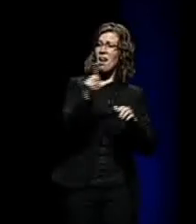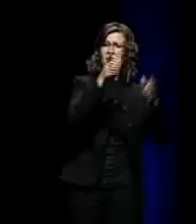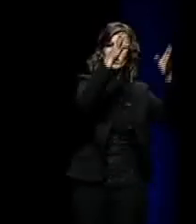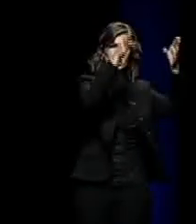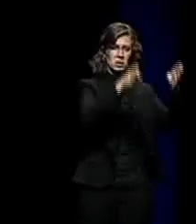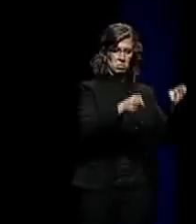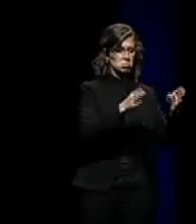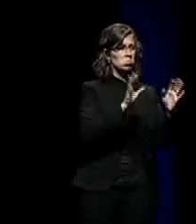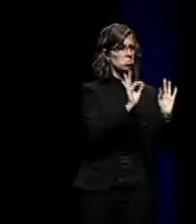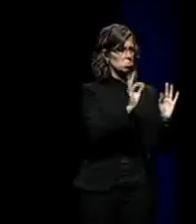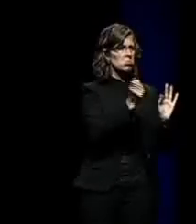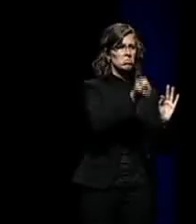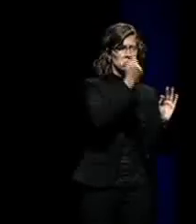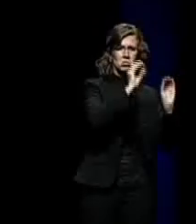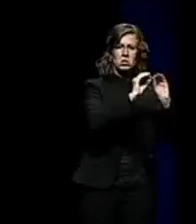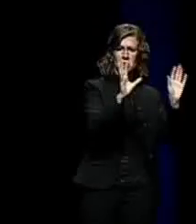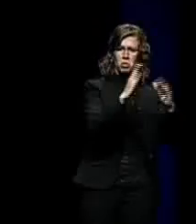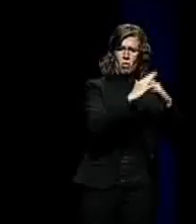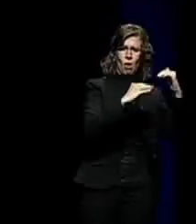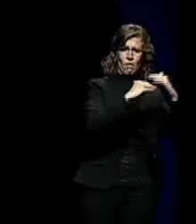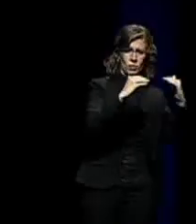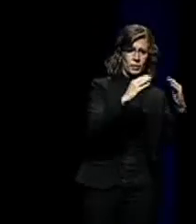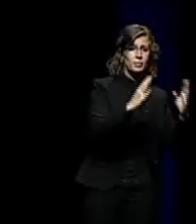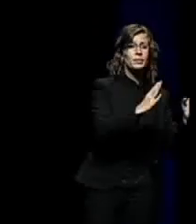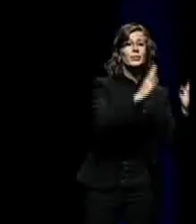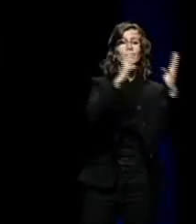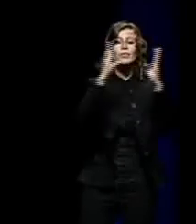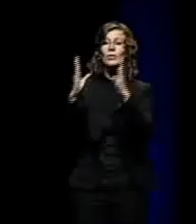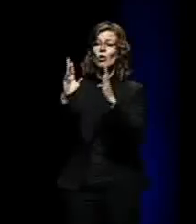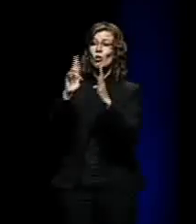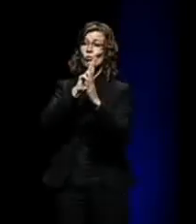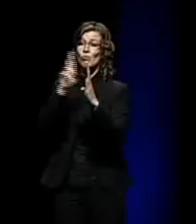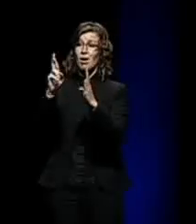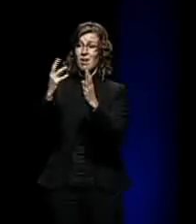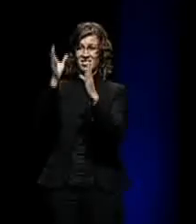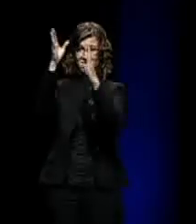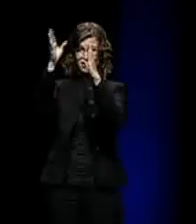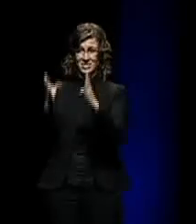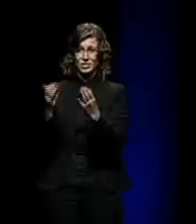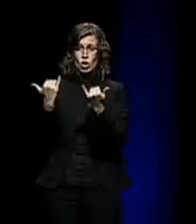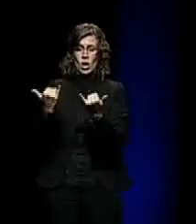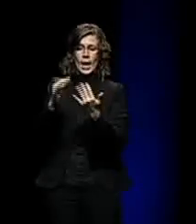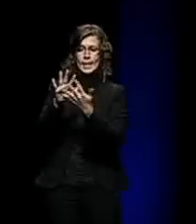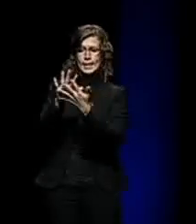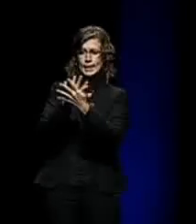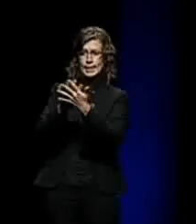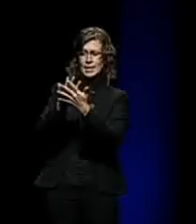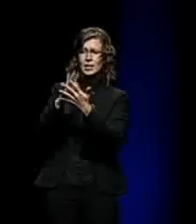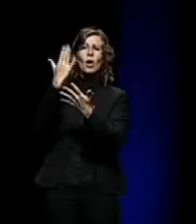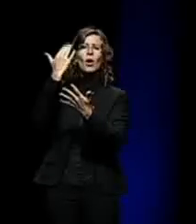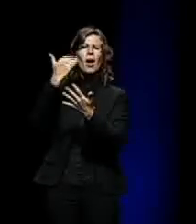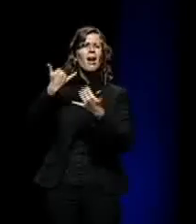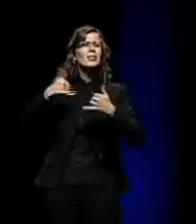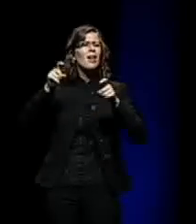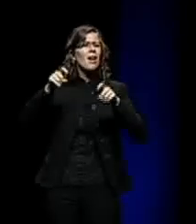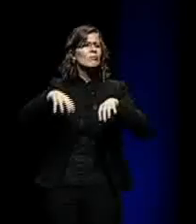left side. The right side is a little fuzzy for us. Okay? Because we haven't done the studies that we need to do yet. We haven't done the job analysis